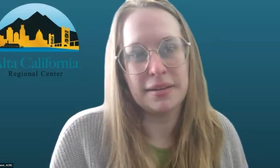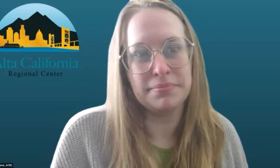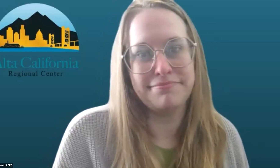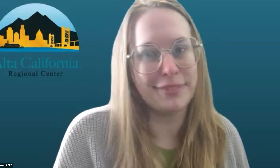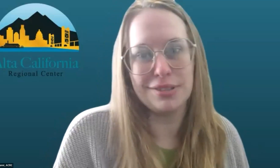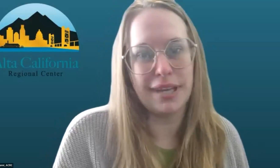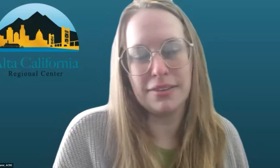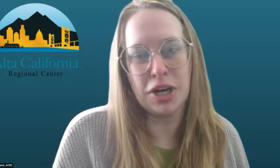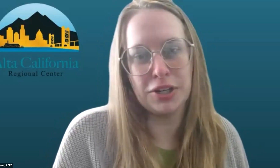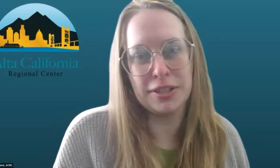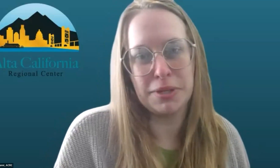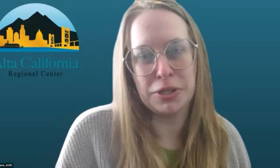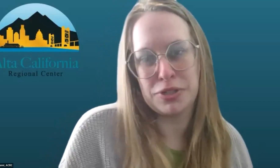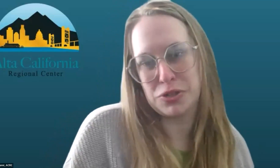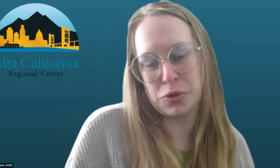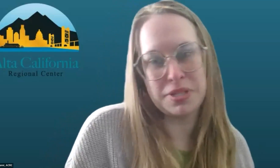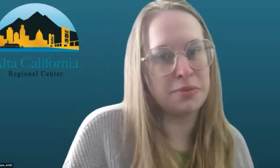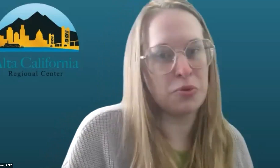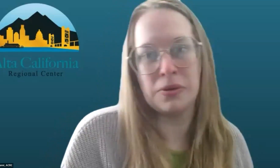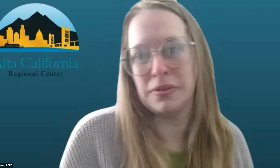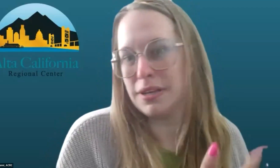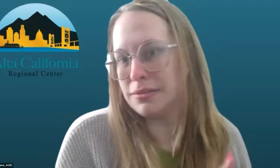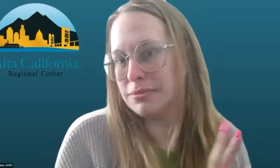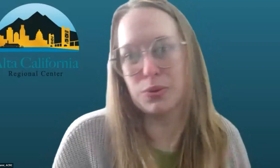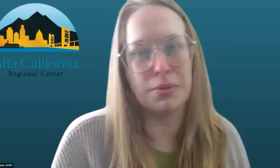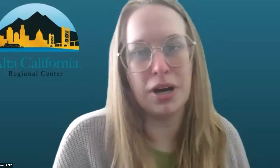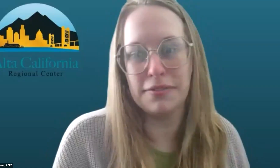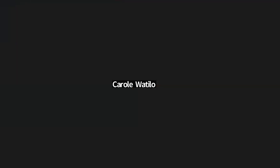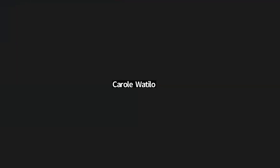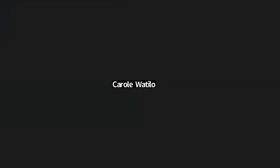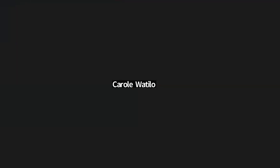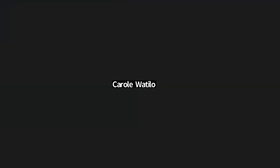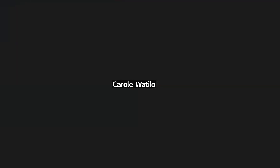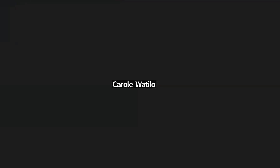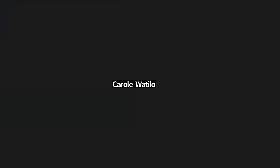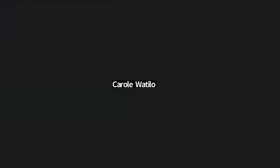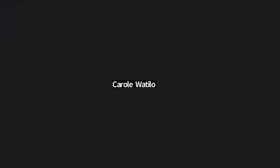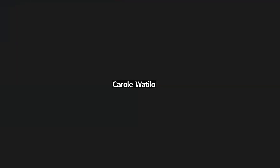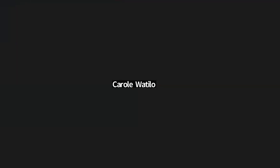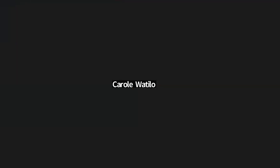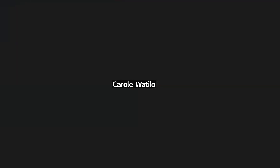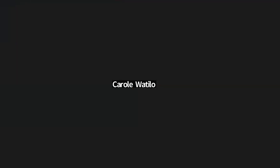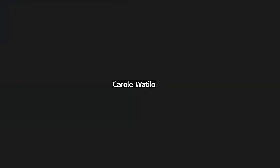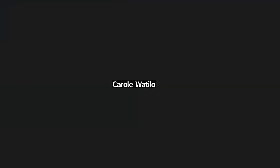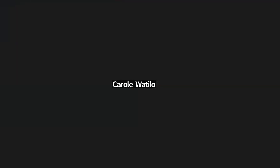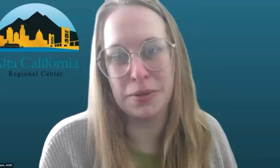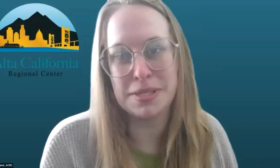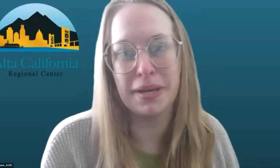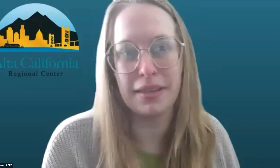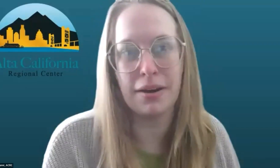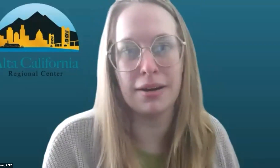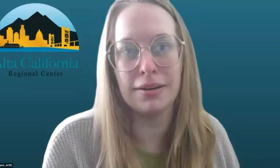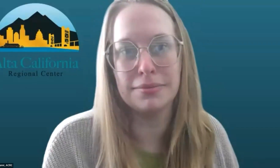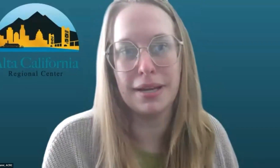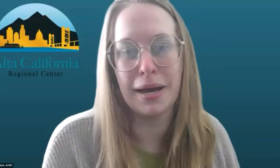that they're not currently being used as dorms anymore, or they sold them off. Yeah, but at this time they don't have dorms,